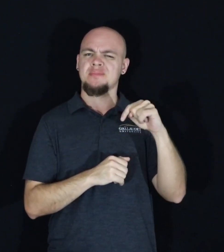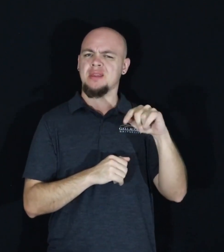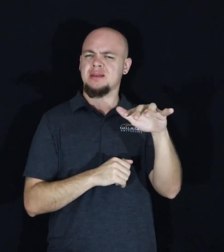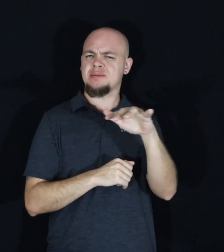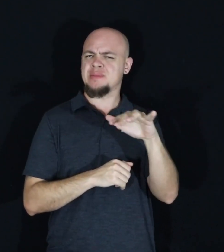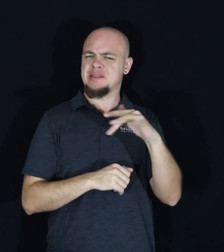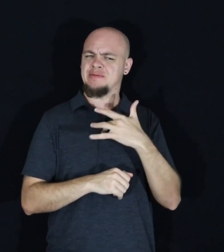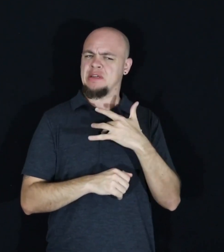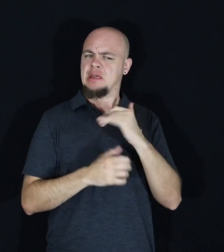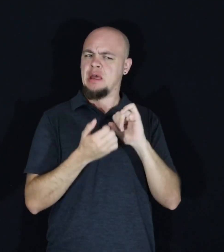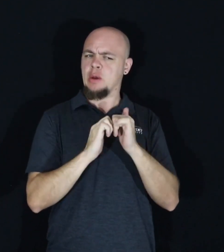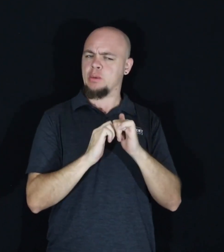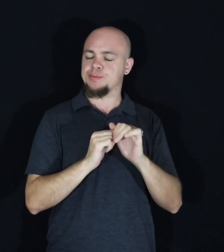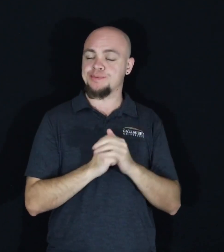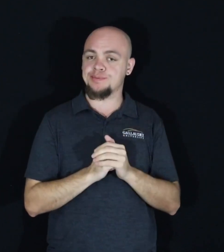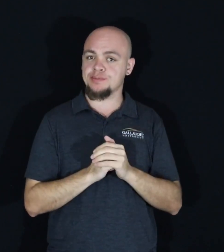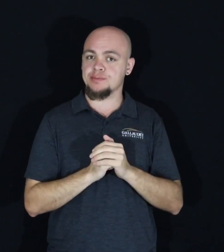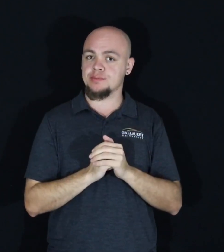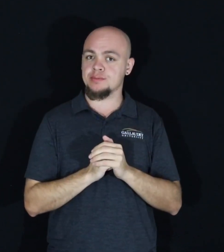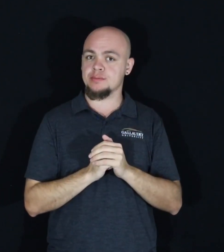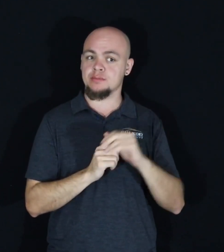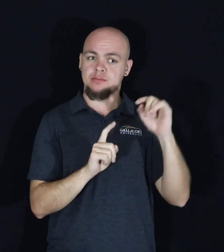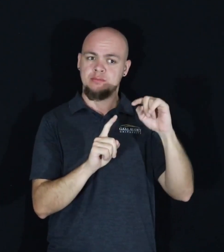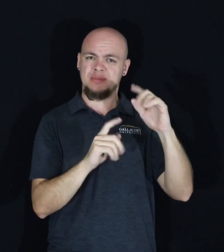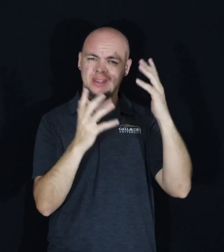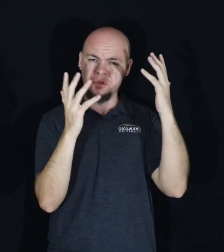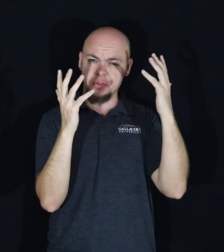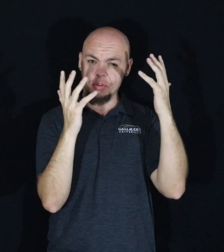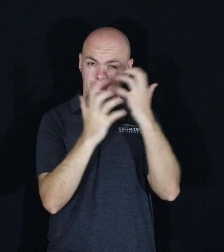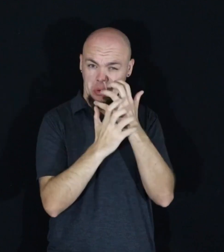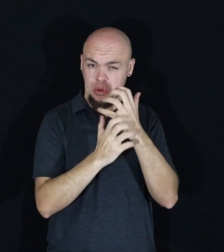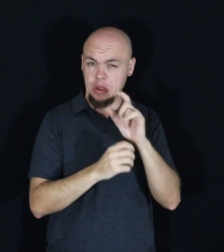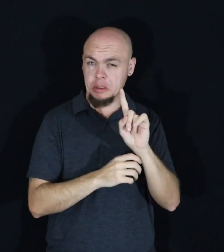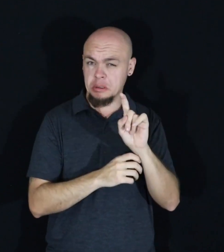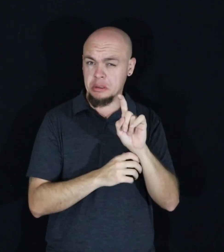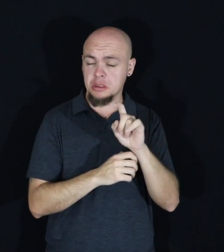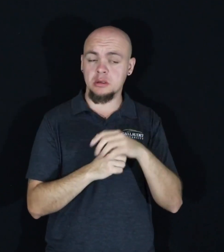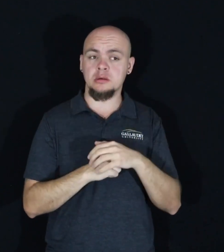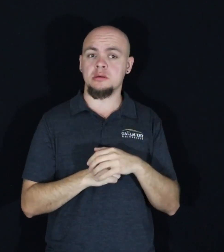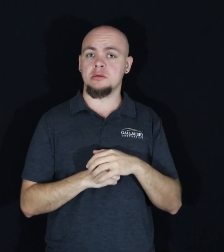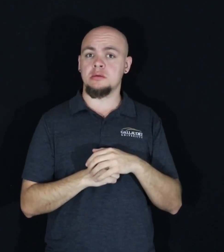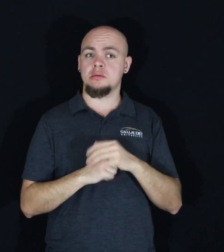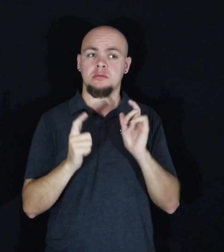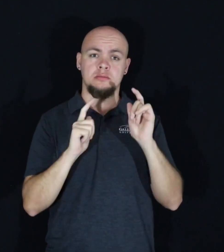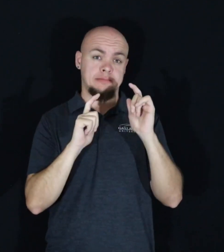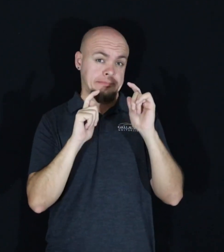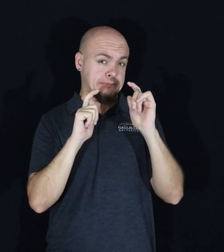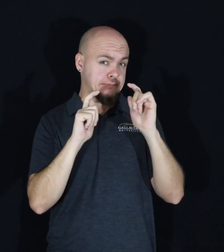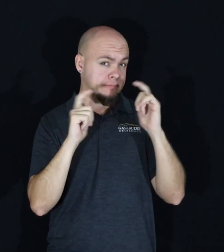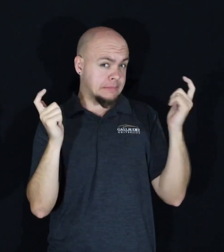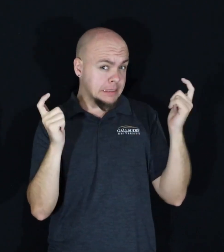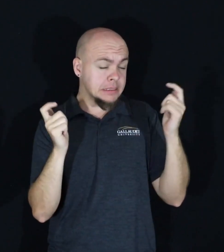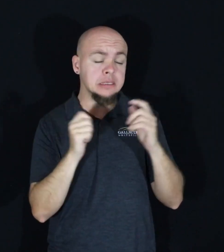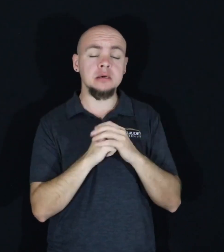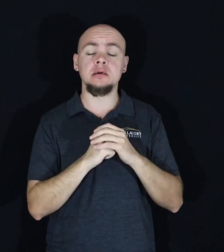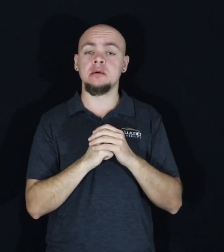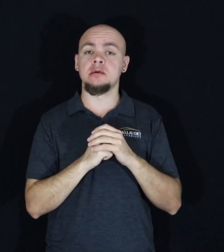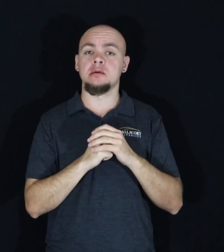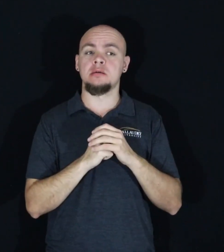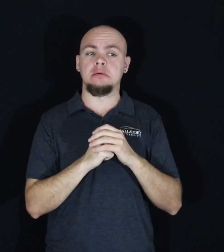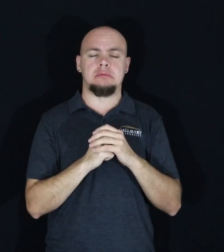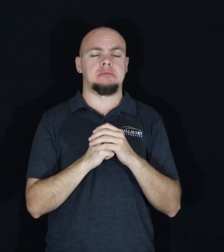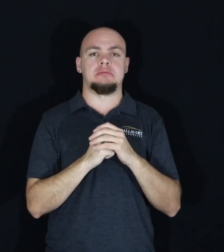feel? Is it too dark, or too big, or maybe not big